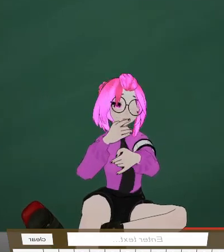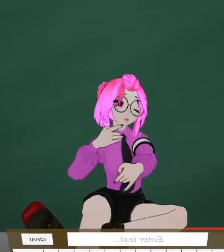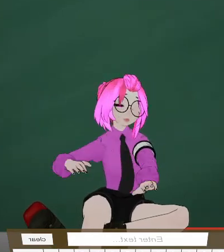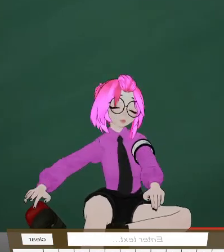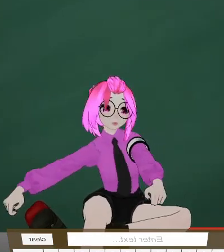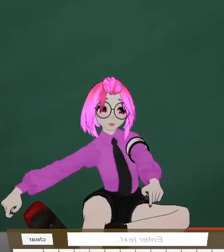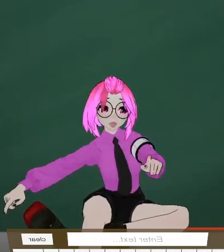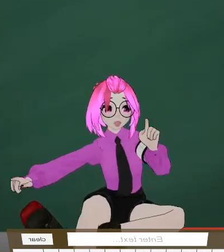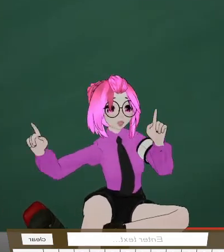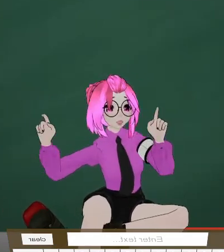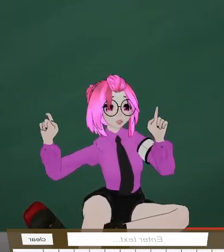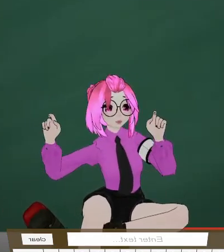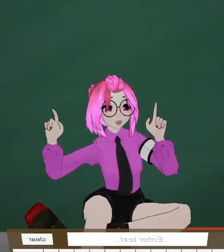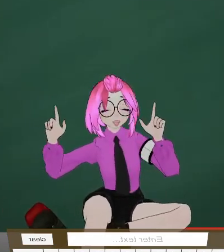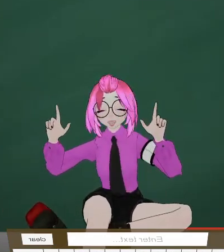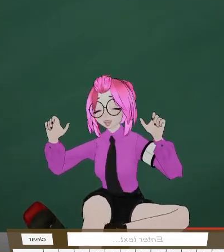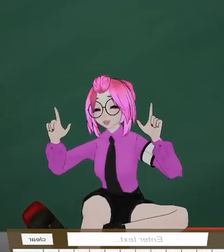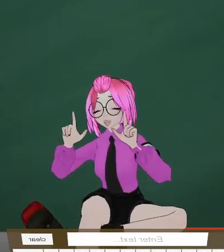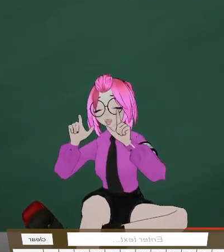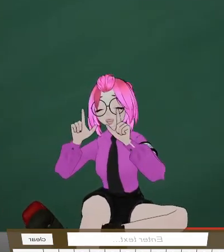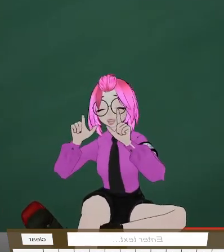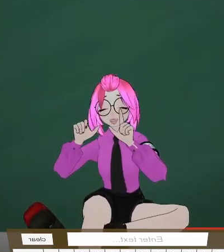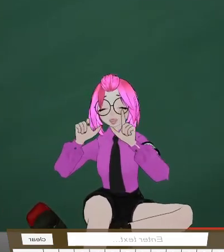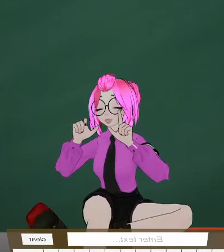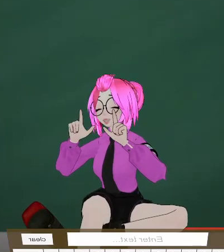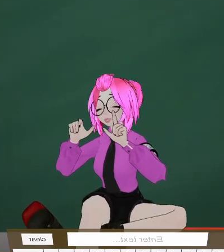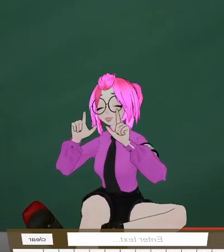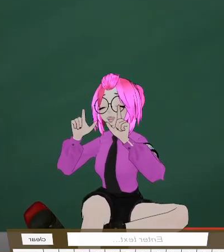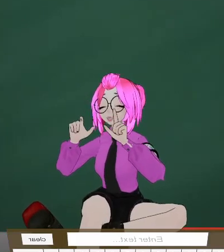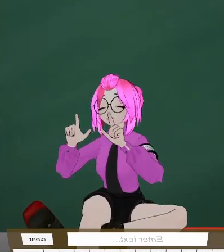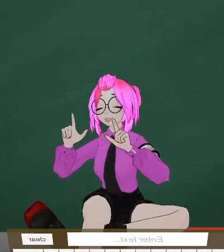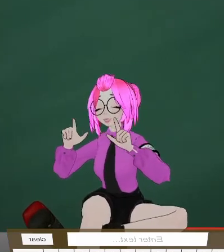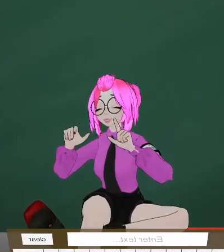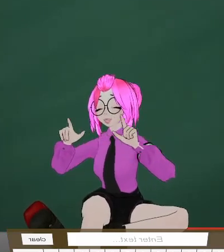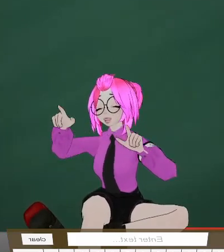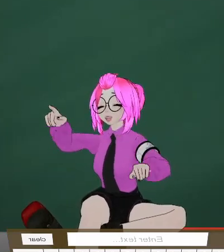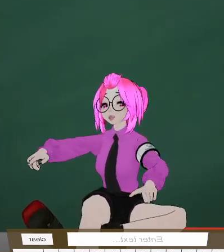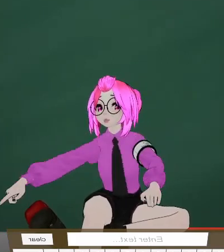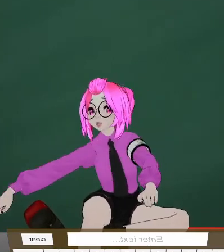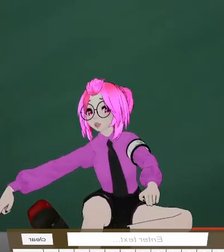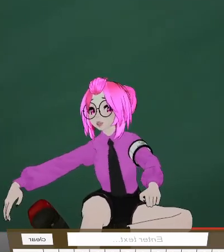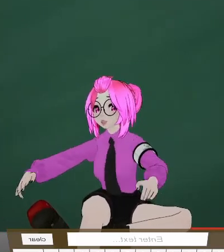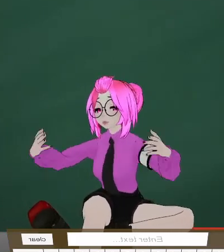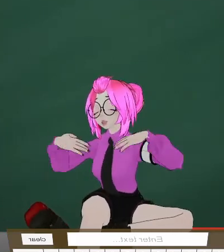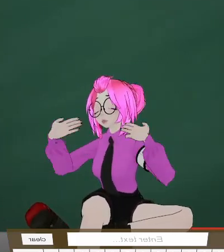cheers one more question if there is any and then we'll go ahead and take a picture safety you look eager what's up